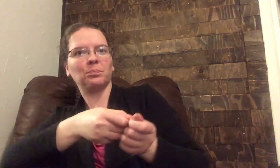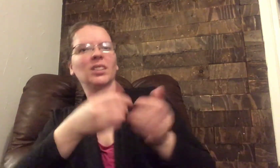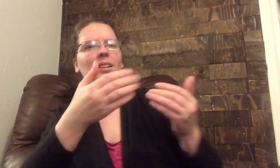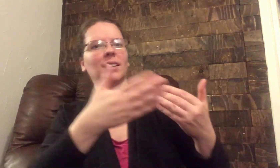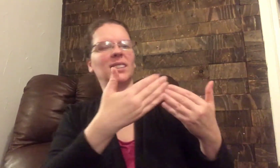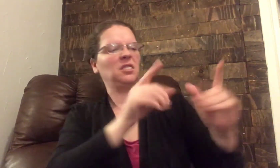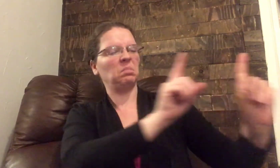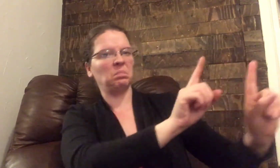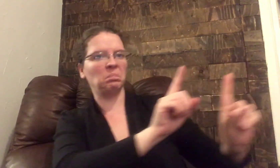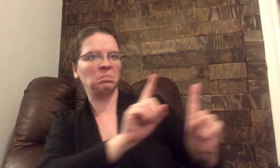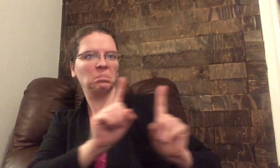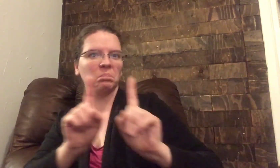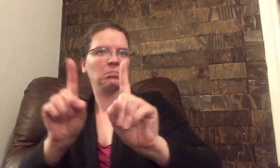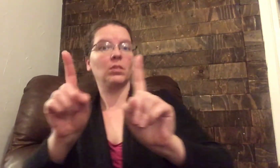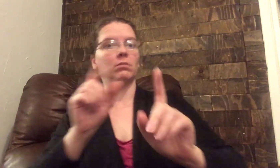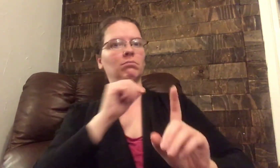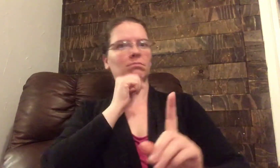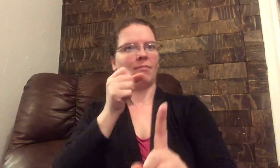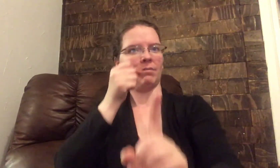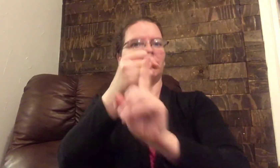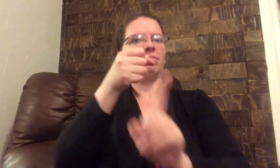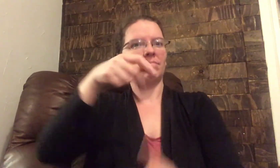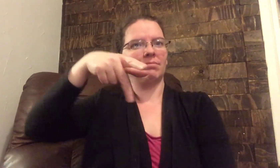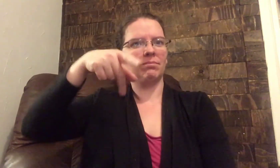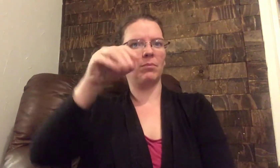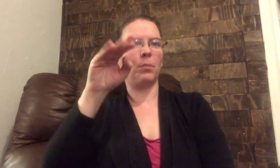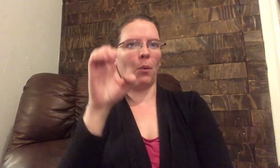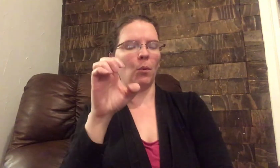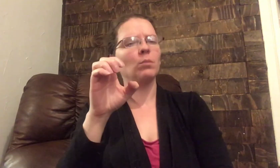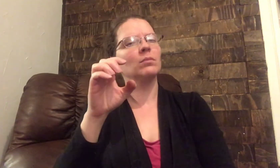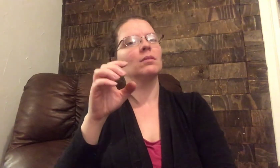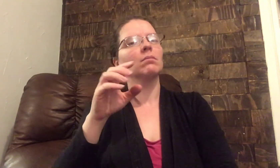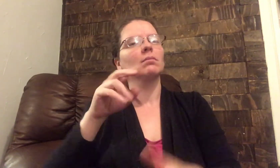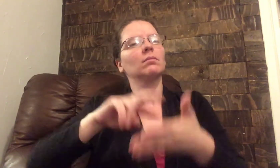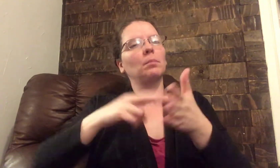that person know and pull them aside gently so that they don't hit that pole.